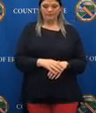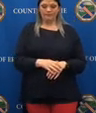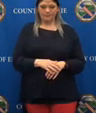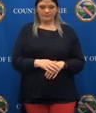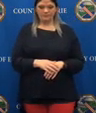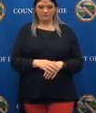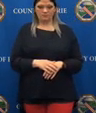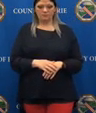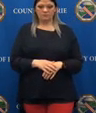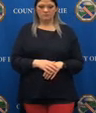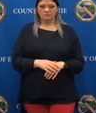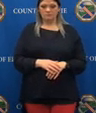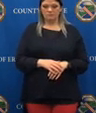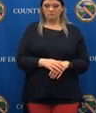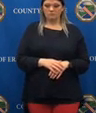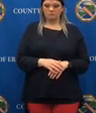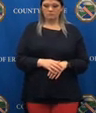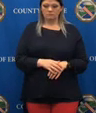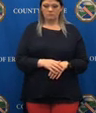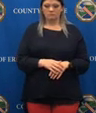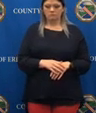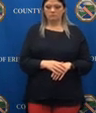4?